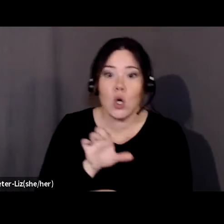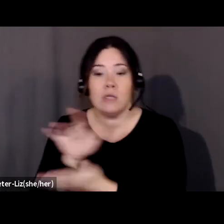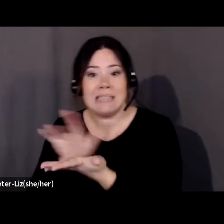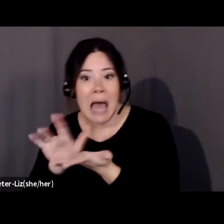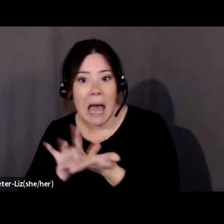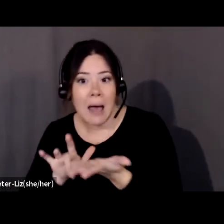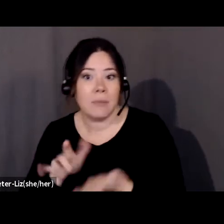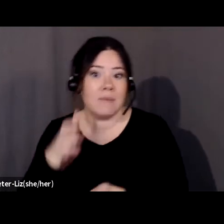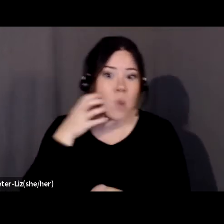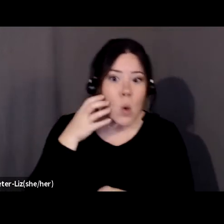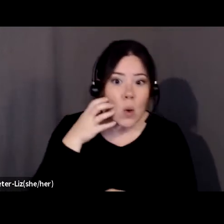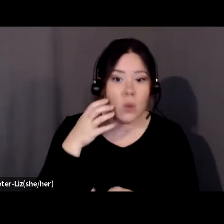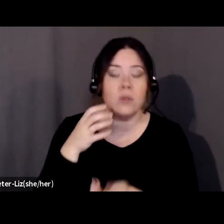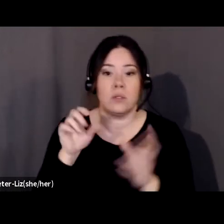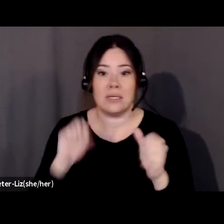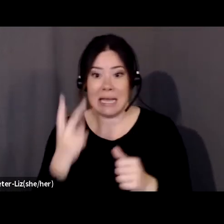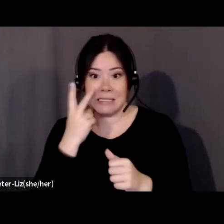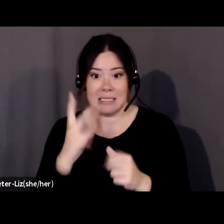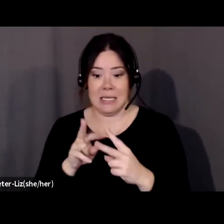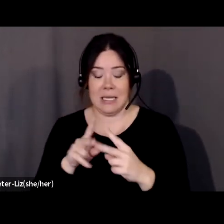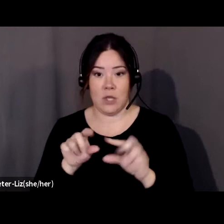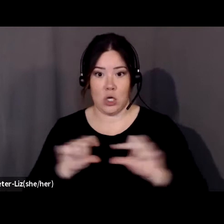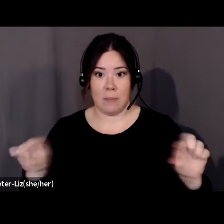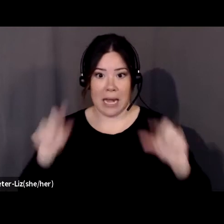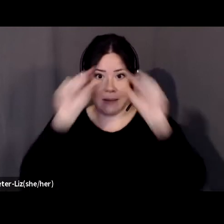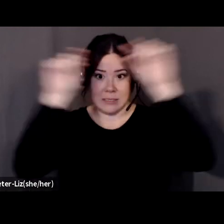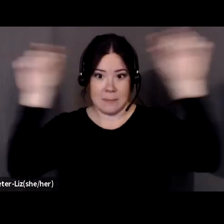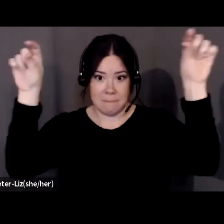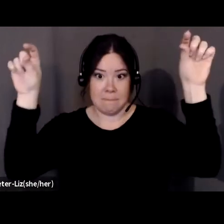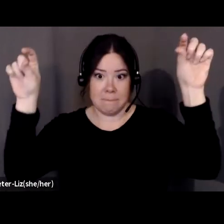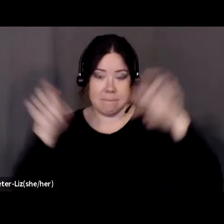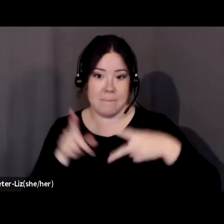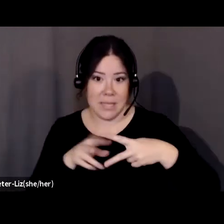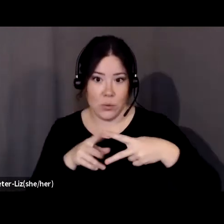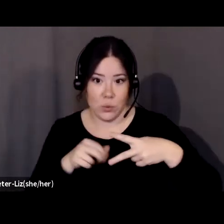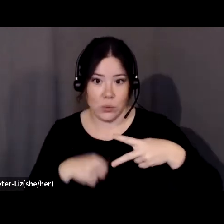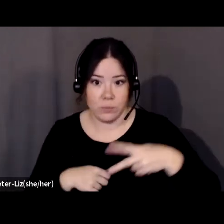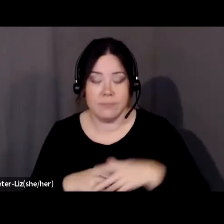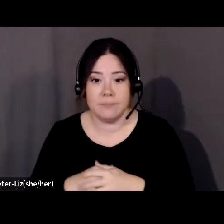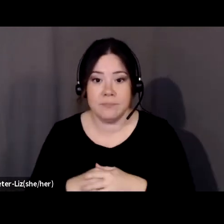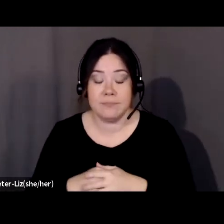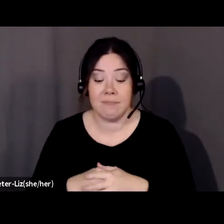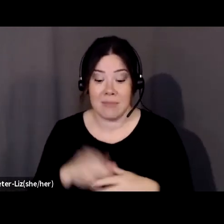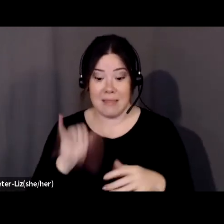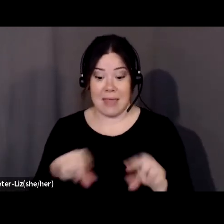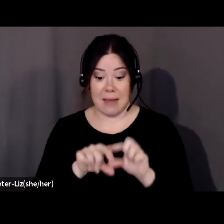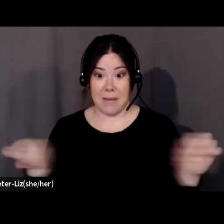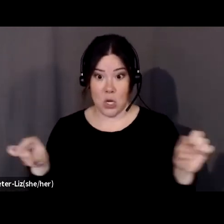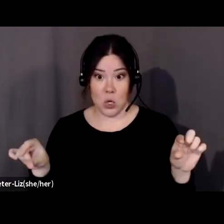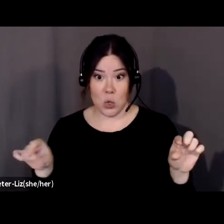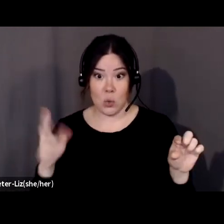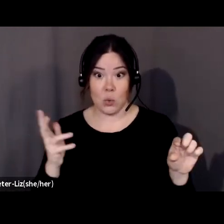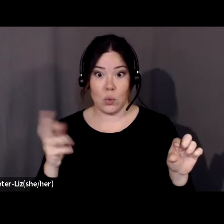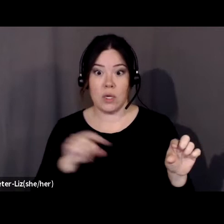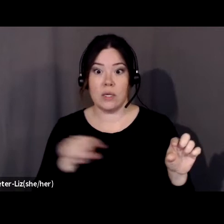the menu bar at either the top or the bottom of your screen. In that menu bar is also where you